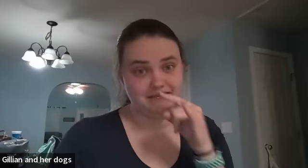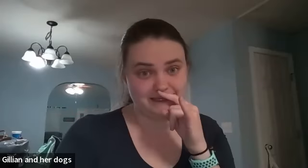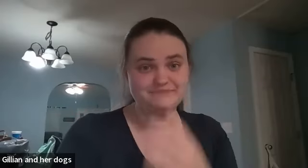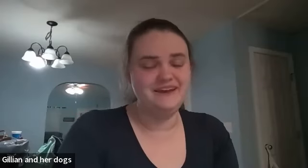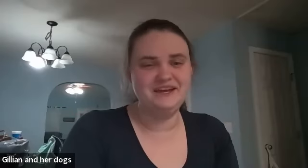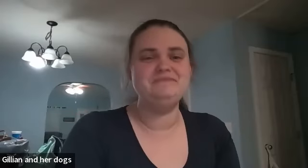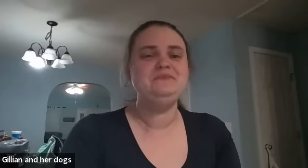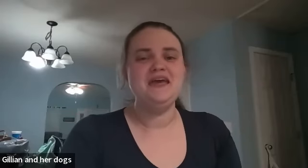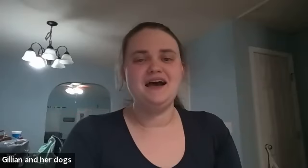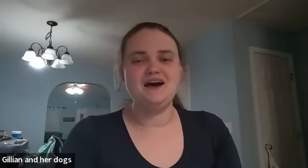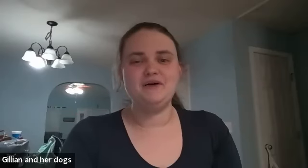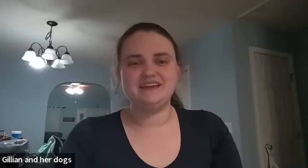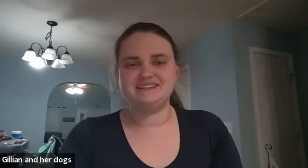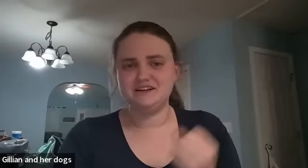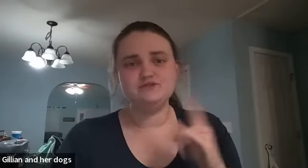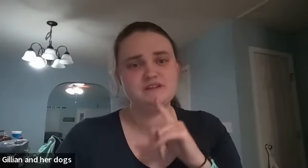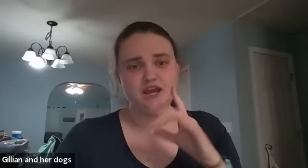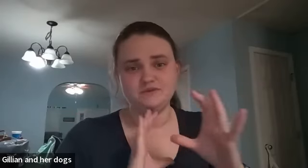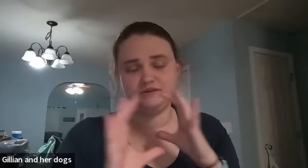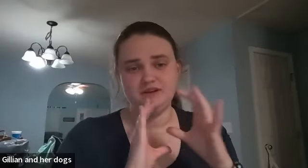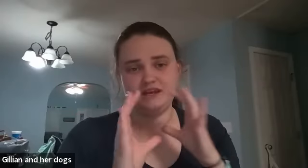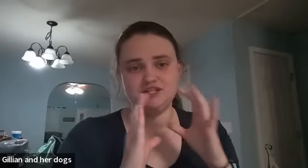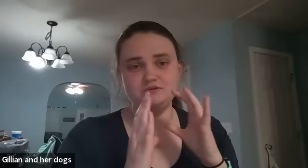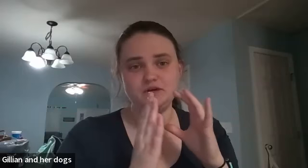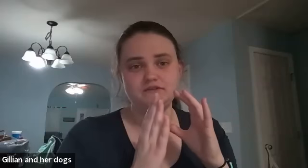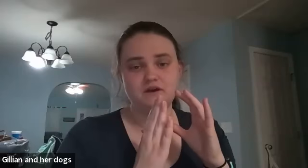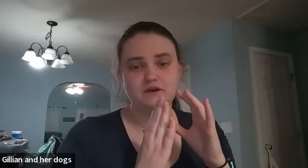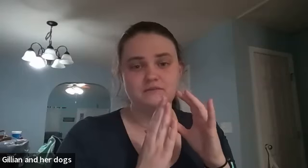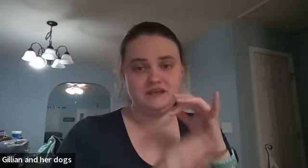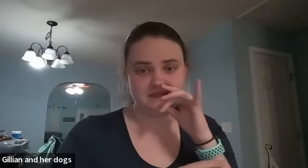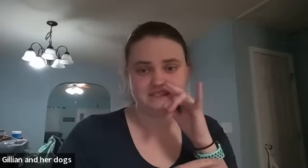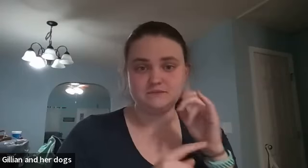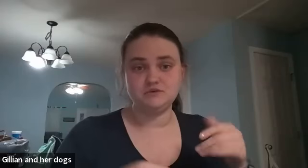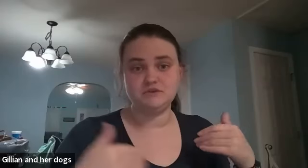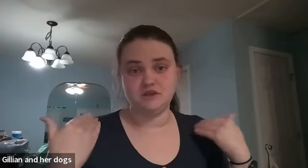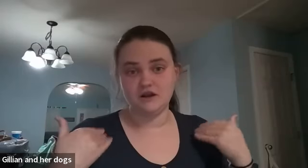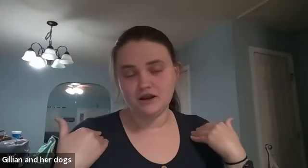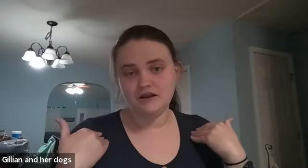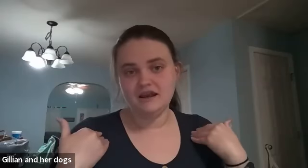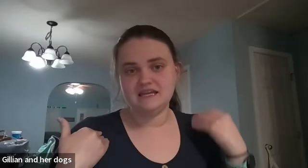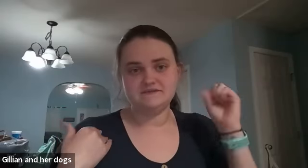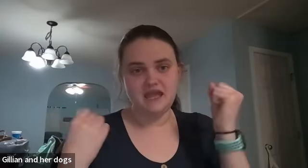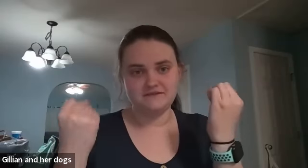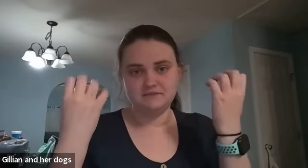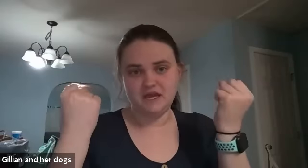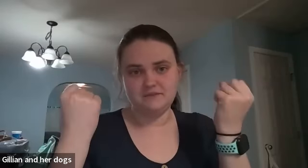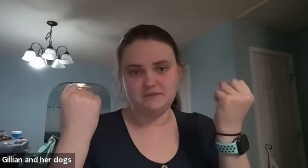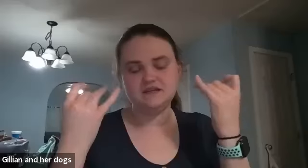kids. Because it also really helps with communication with kids, especially when they're younger, is that they have some baby signs.